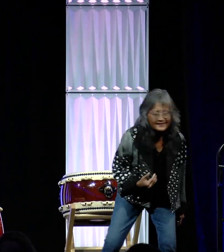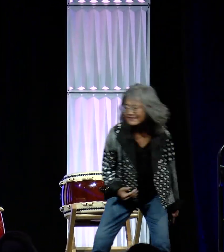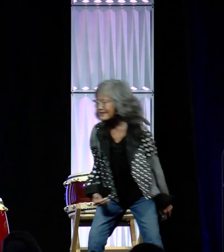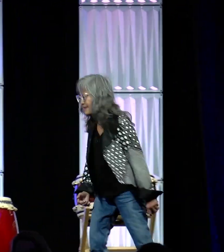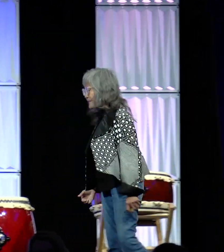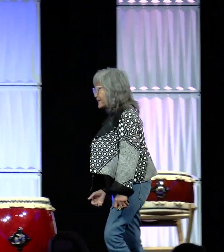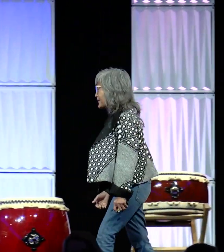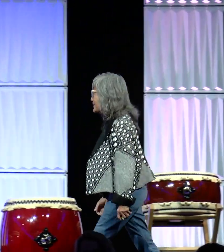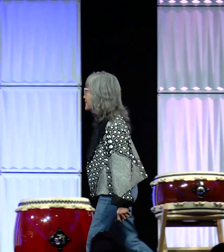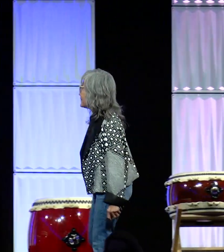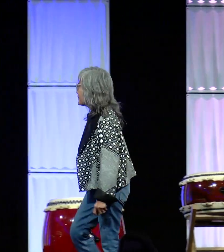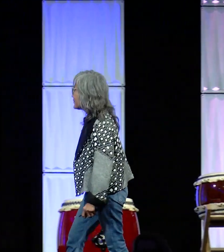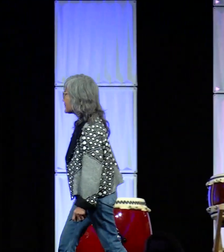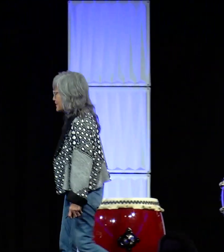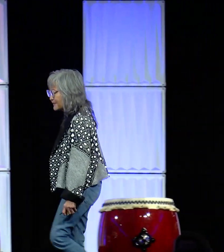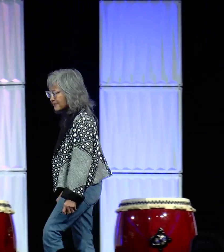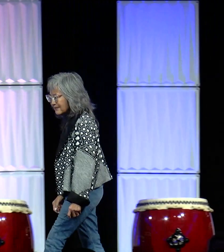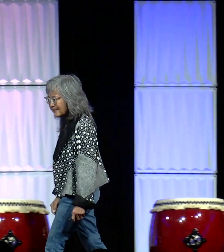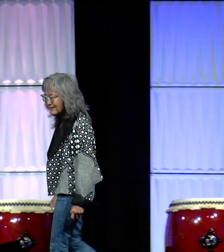hearts.